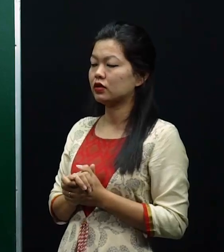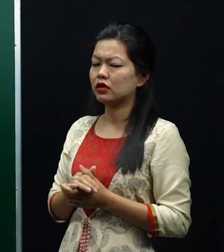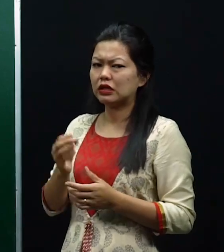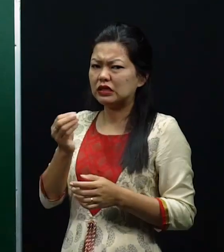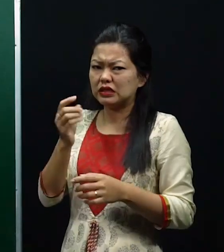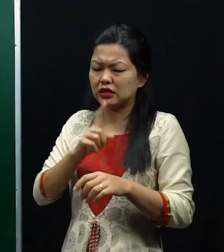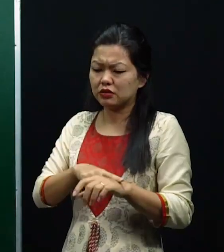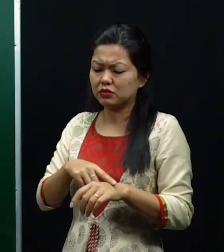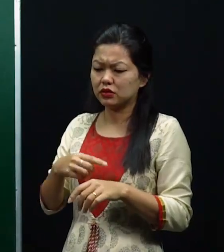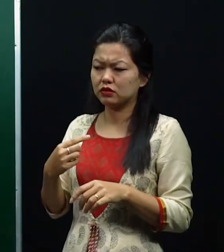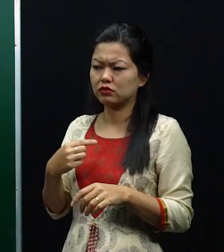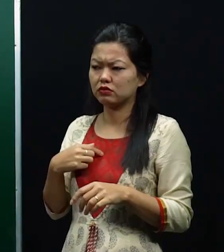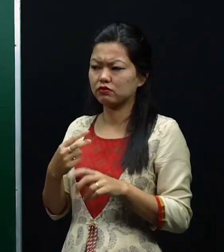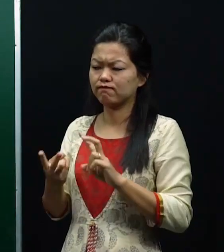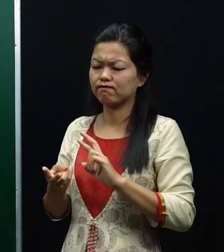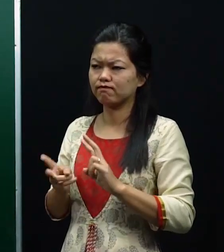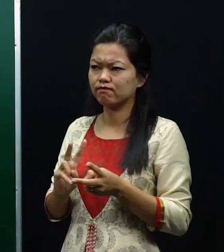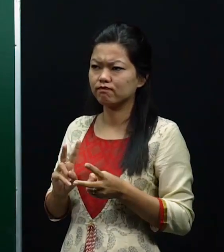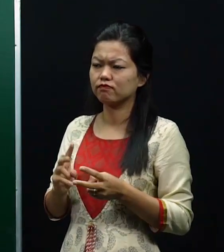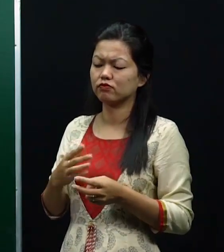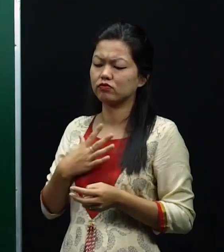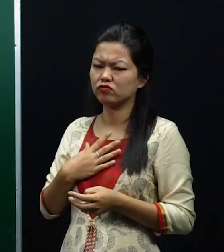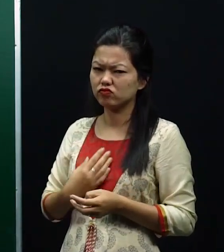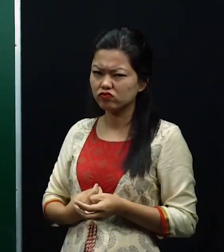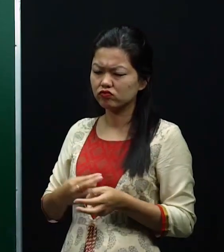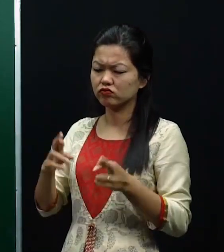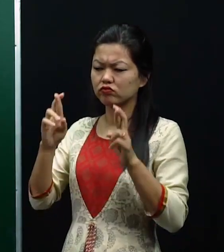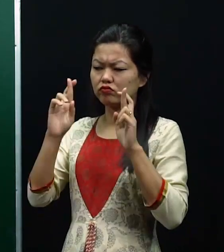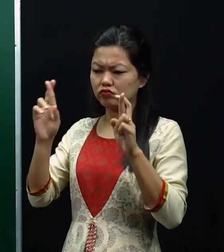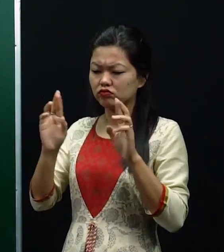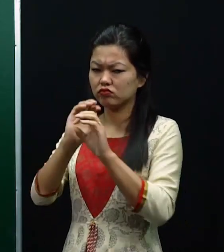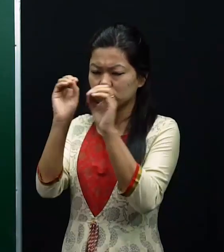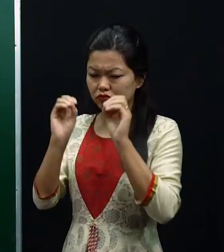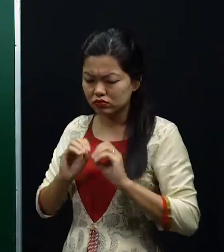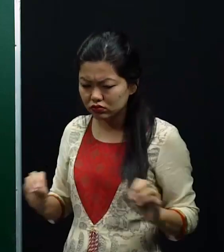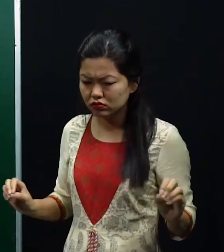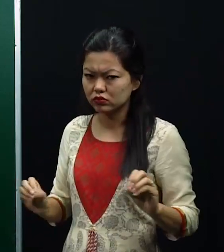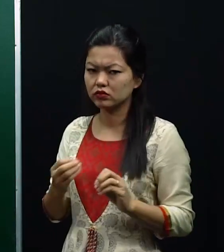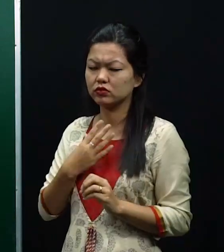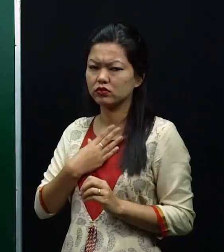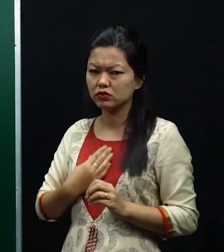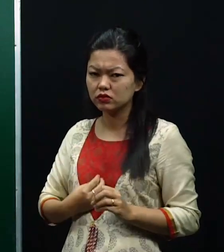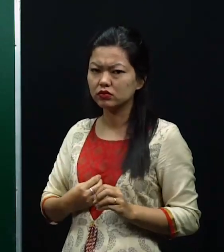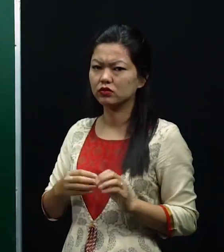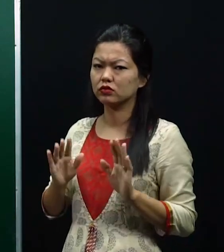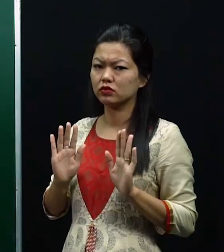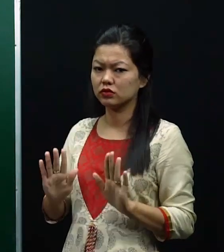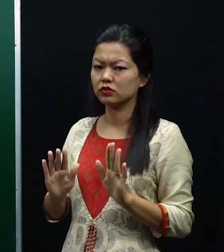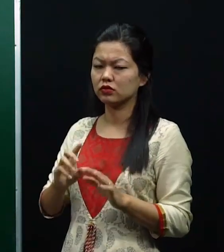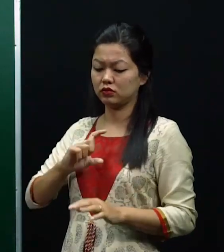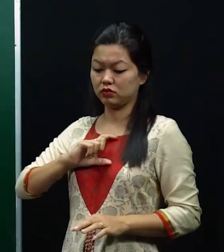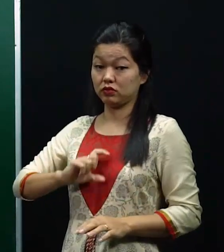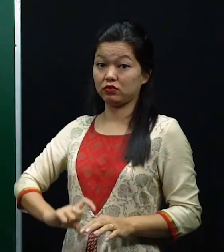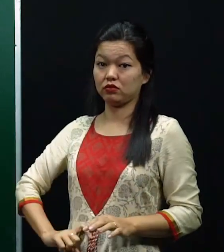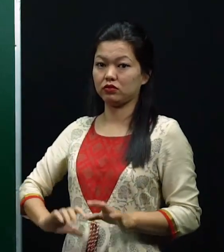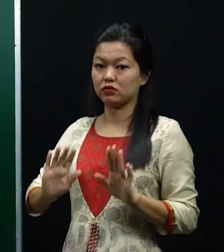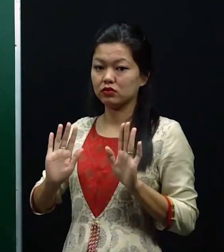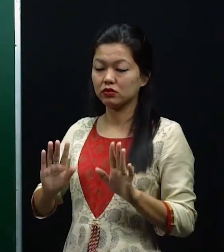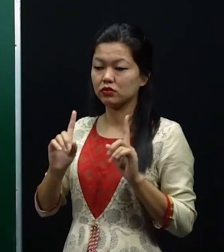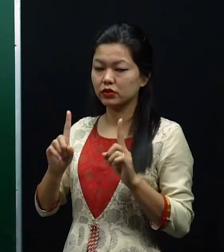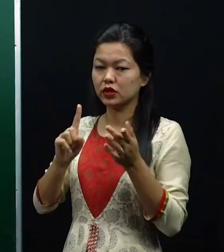away, you will see the stone face. And so this was a real inspiration. Inspiration means something that